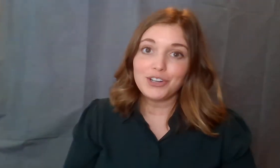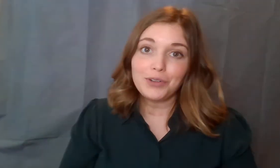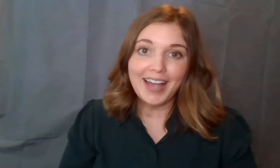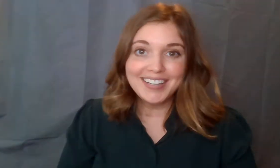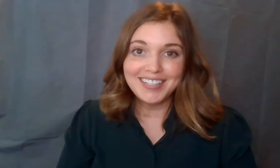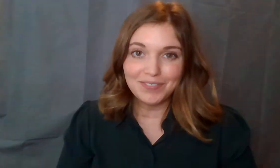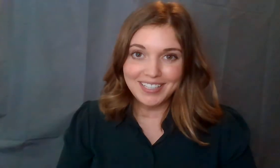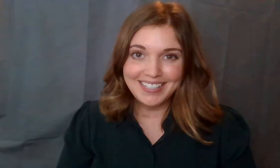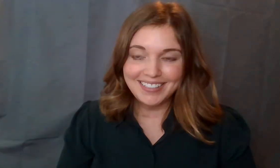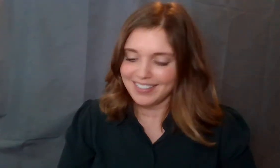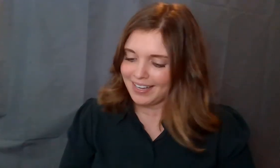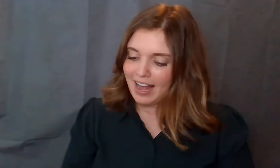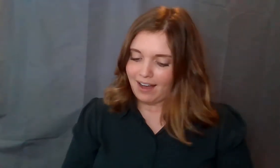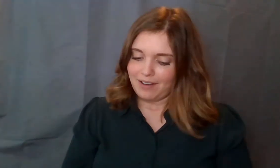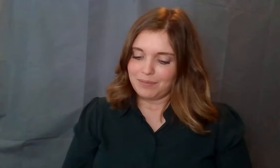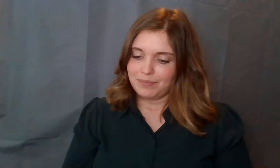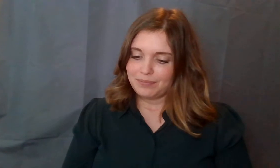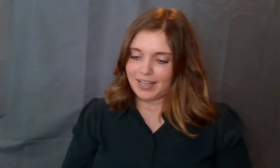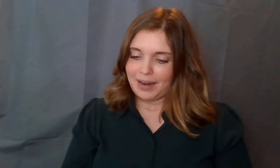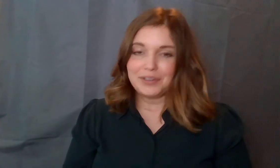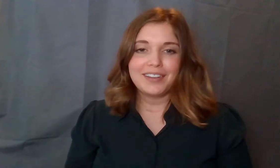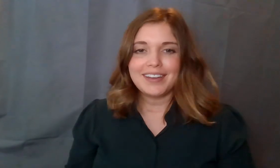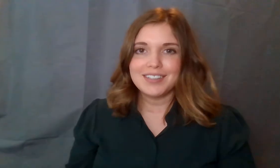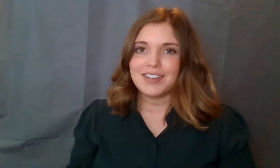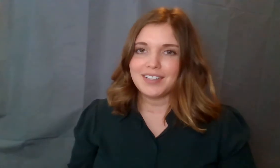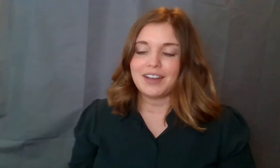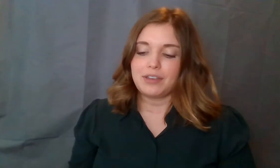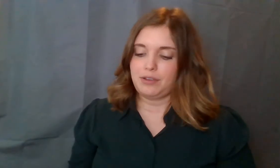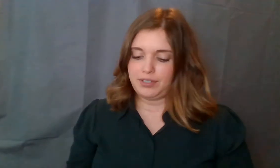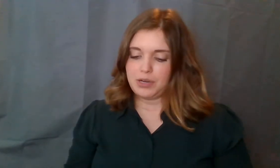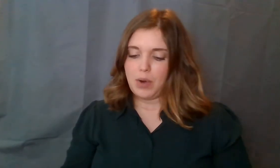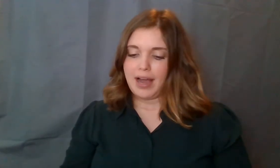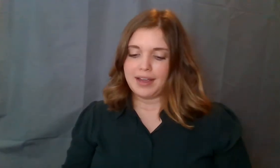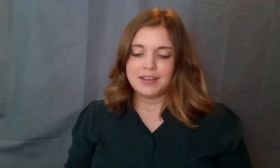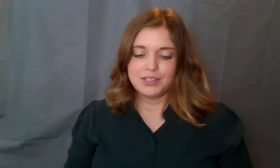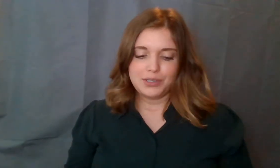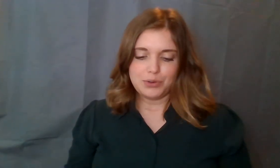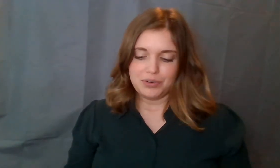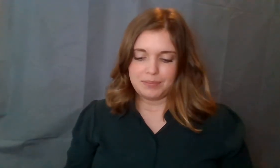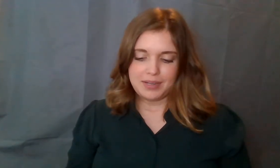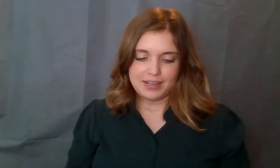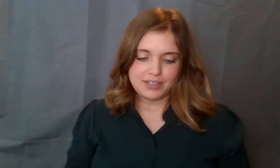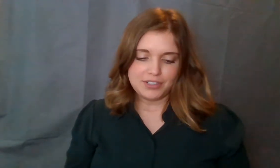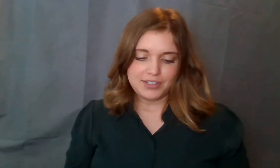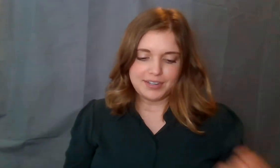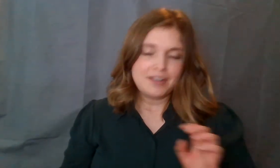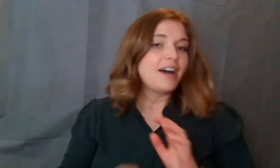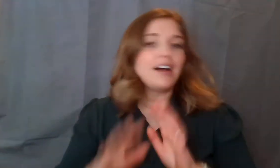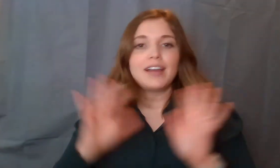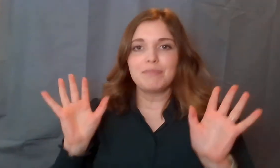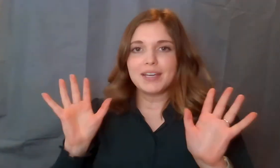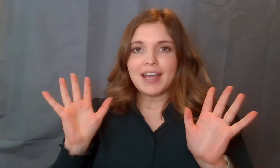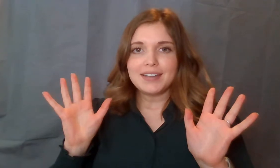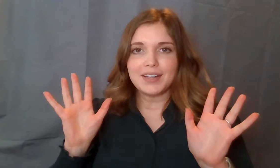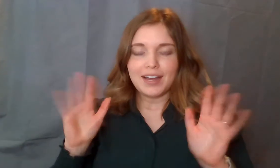recreational activities. I really like this lesson. I think you'll see why soon, because there's just a lot of big ASL